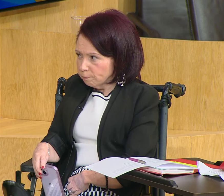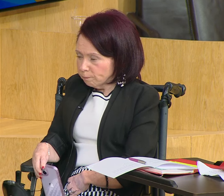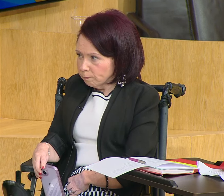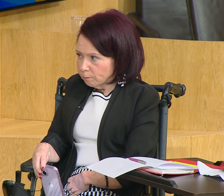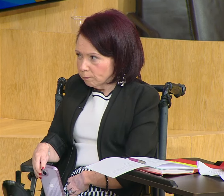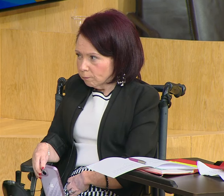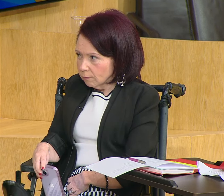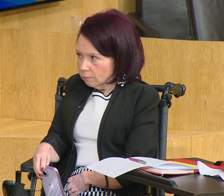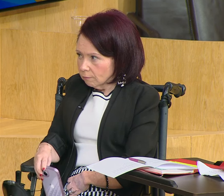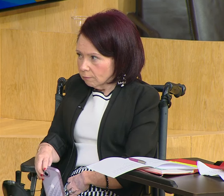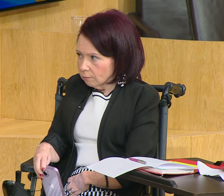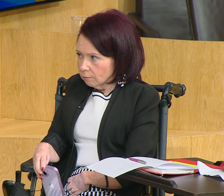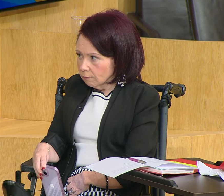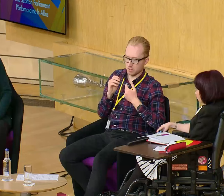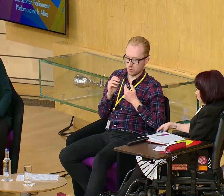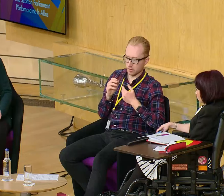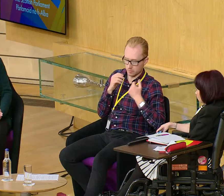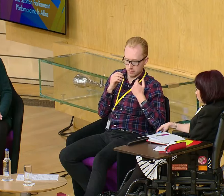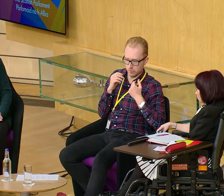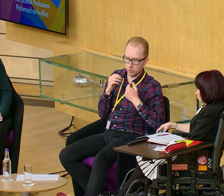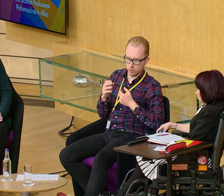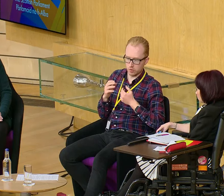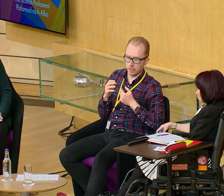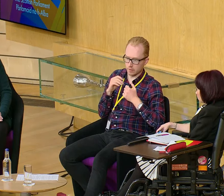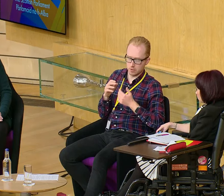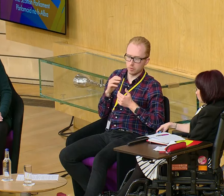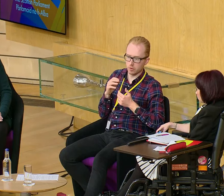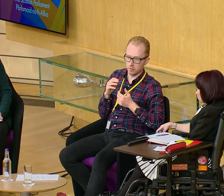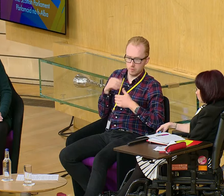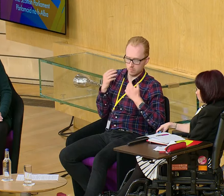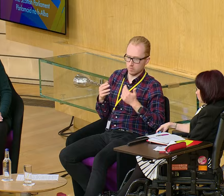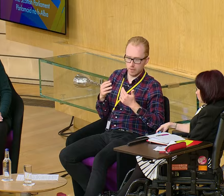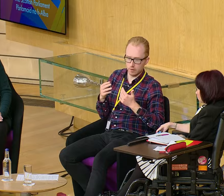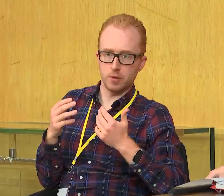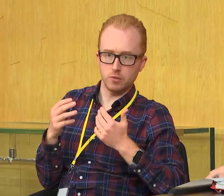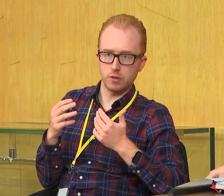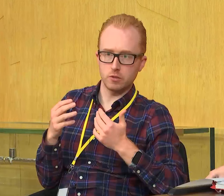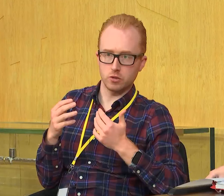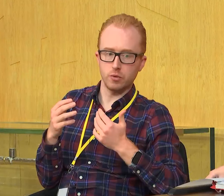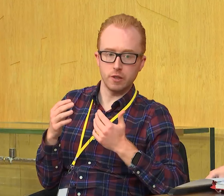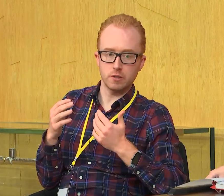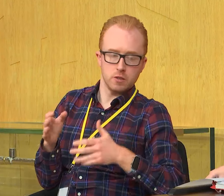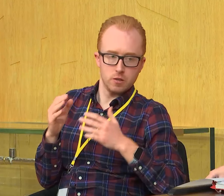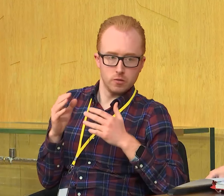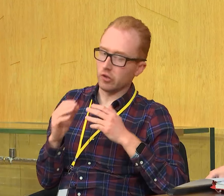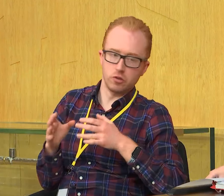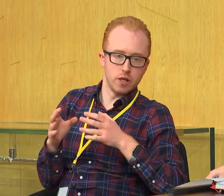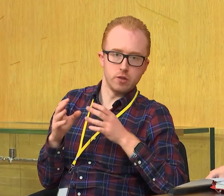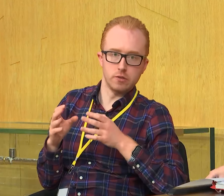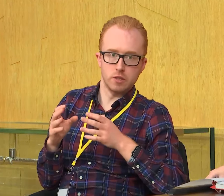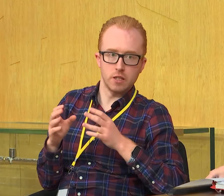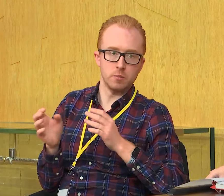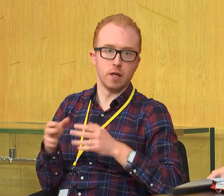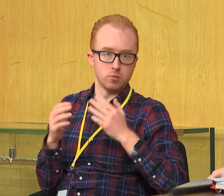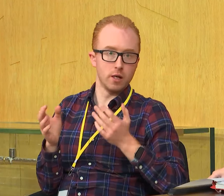that? How I look at it is basically the thing, if you want to guide and support that young person with additional support needs, you first have